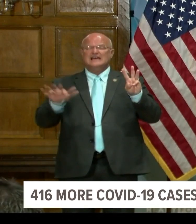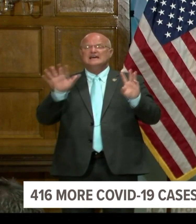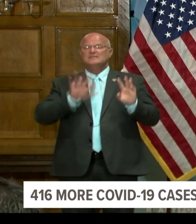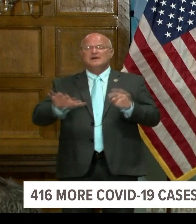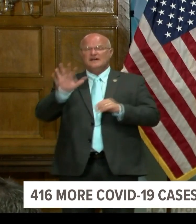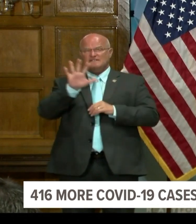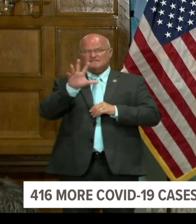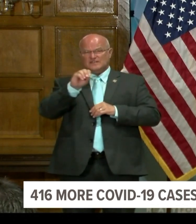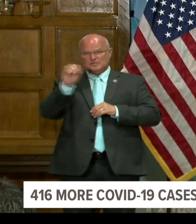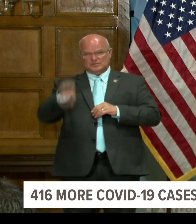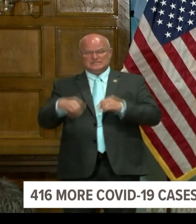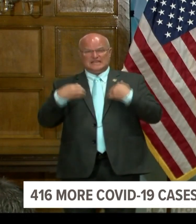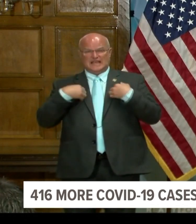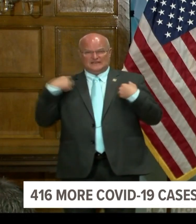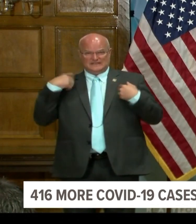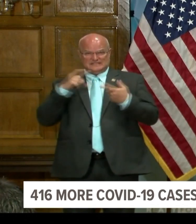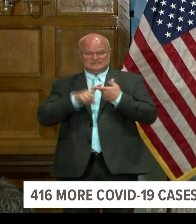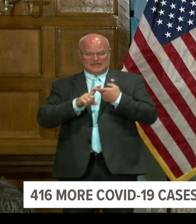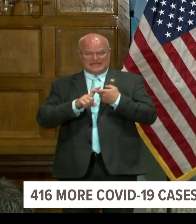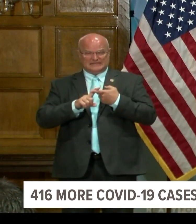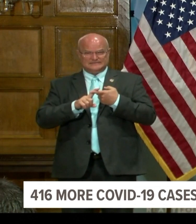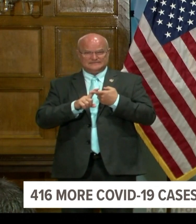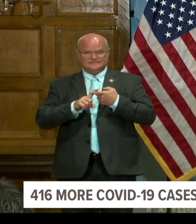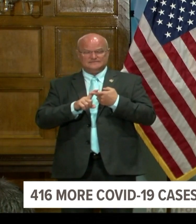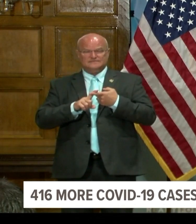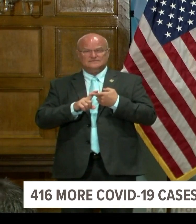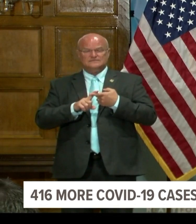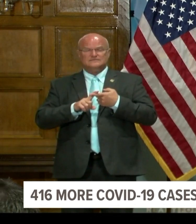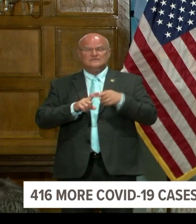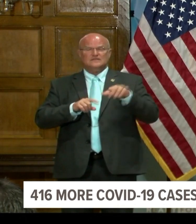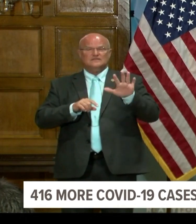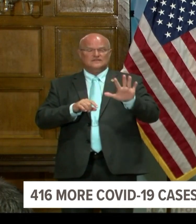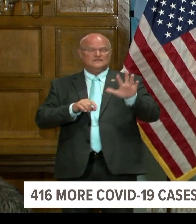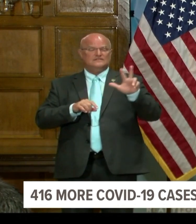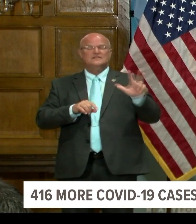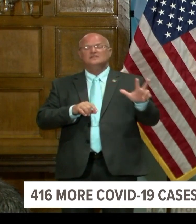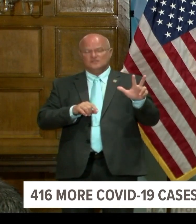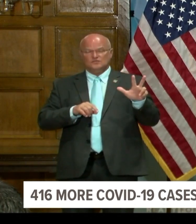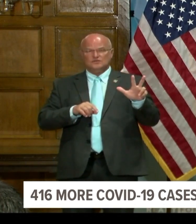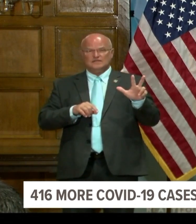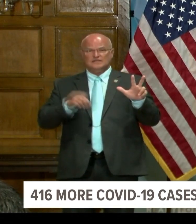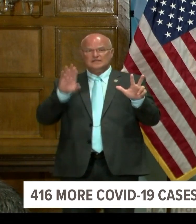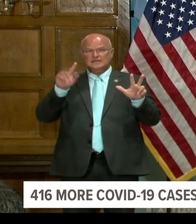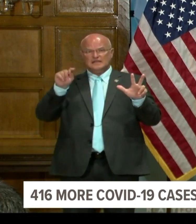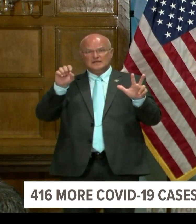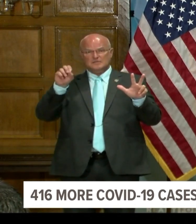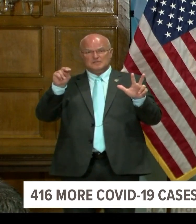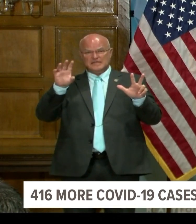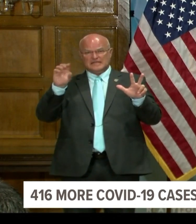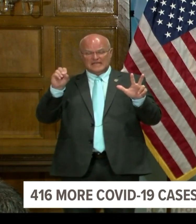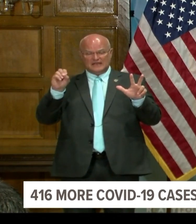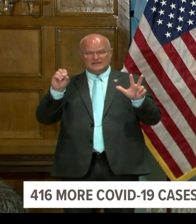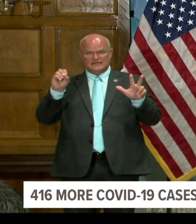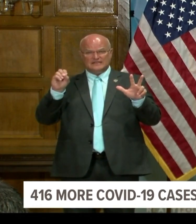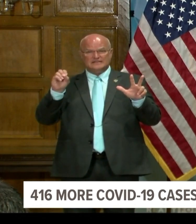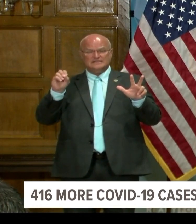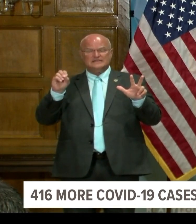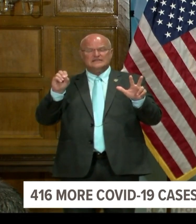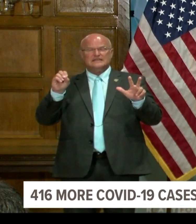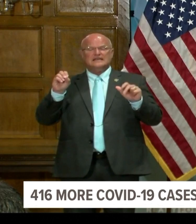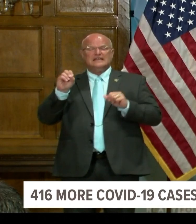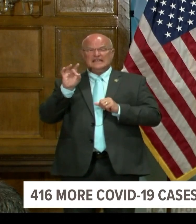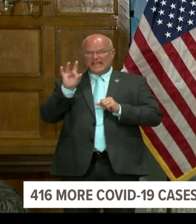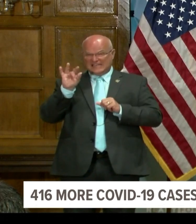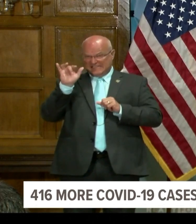approximately 50% have Hispanic surnames. There were 53 cases in Benton, and as mentioned,